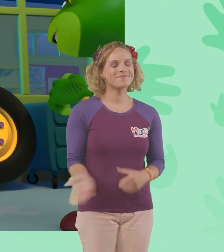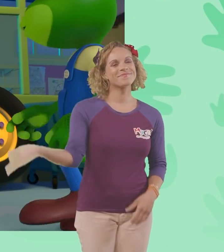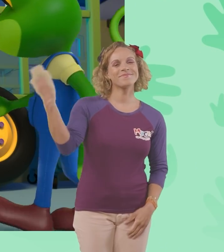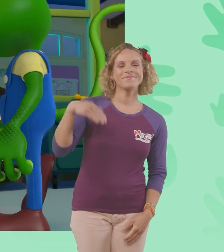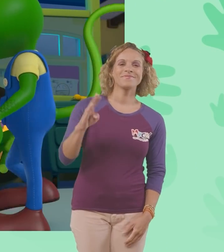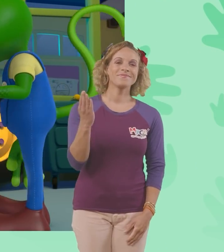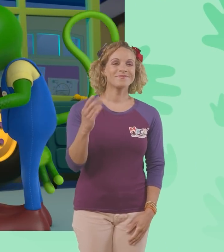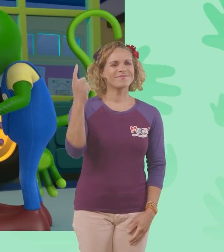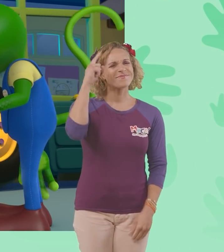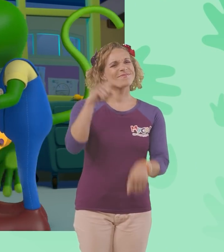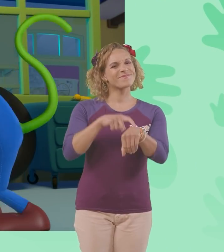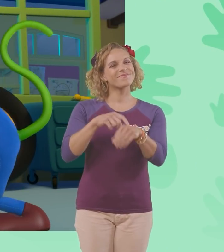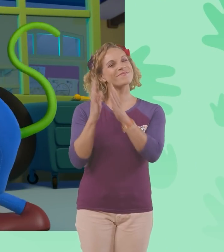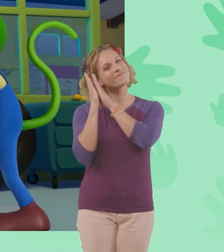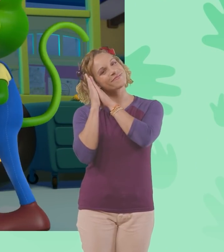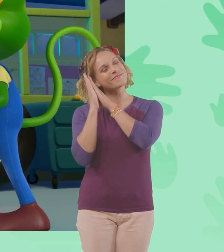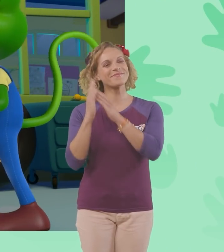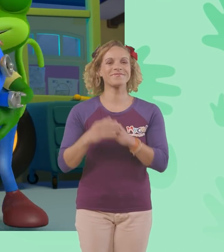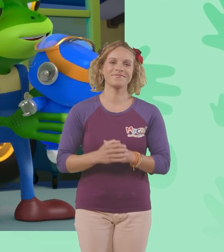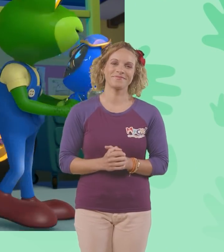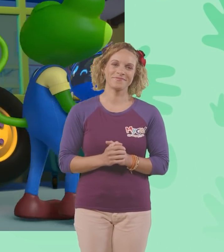Come on, Blue. I think it's time for bed.